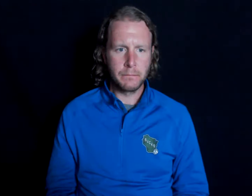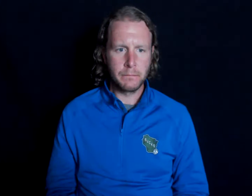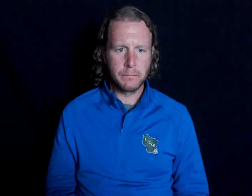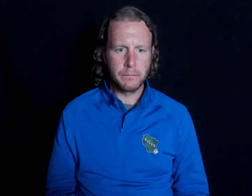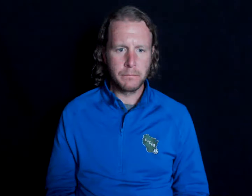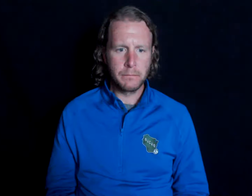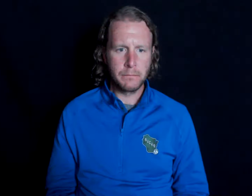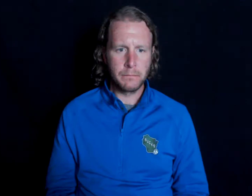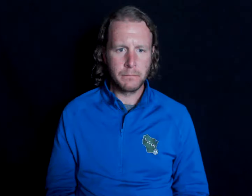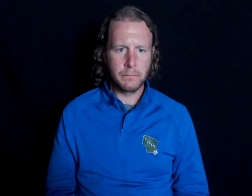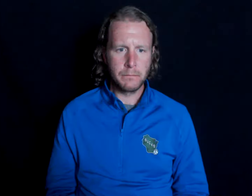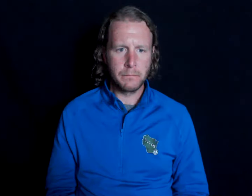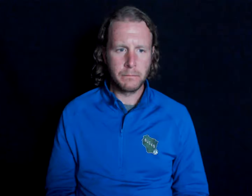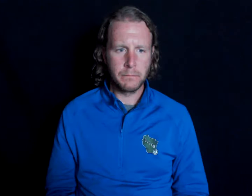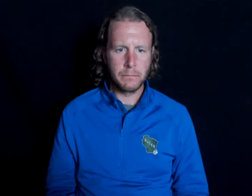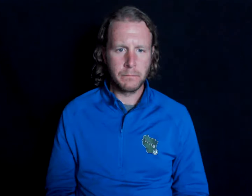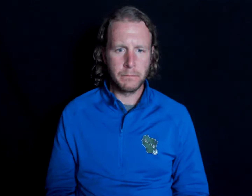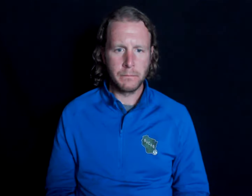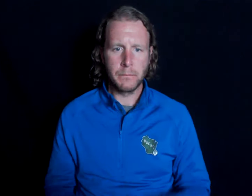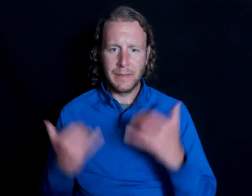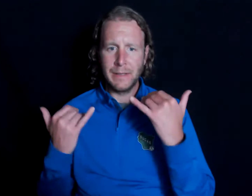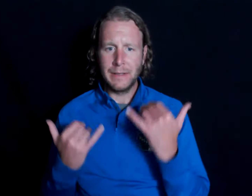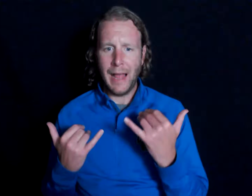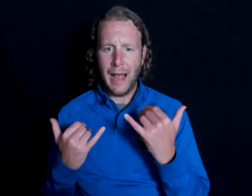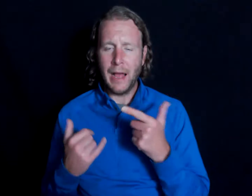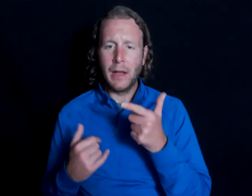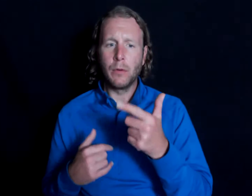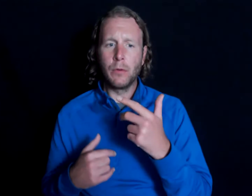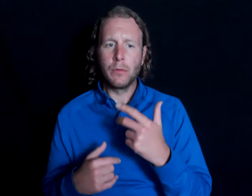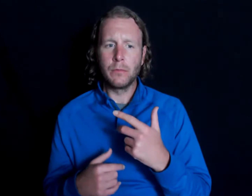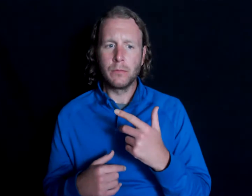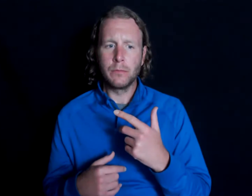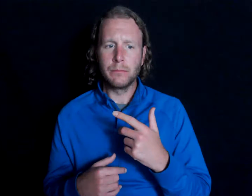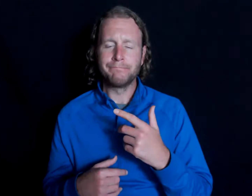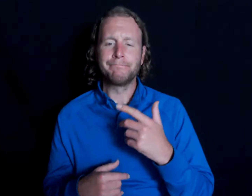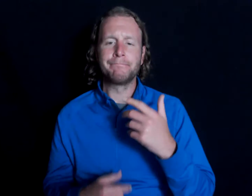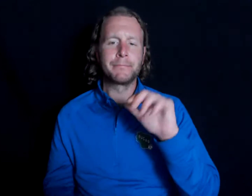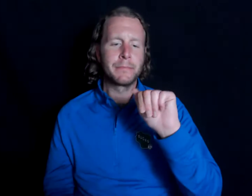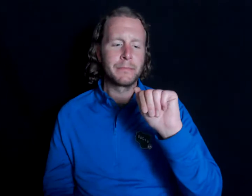Now a little three-quarter court pressure. And Antetokounmpo walked with it.